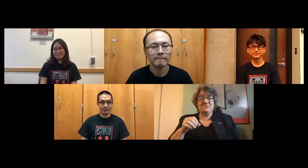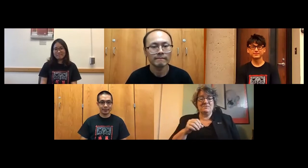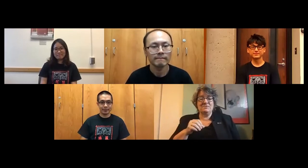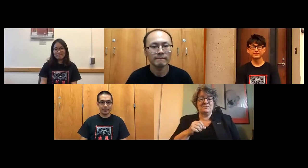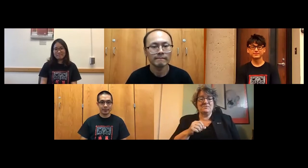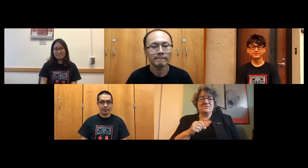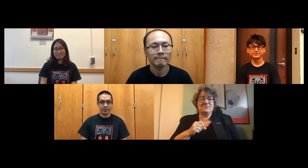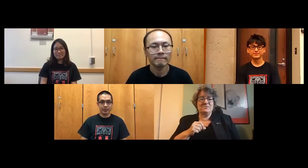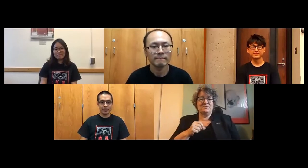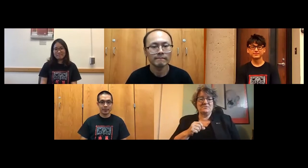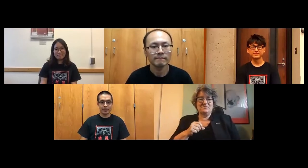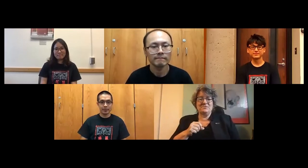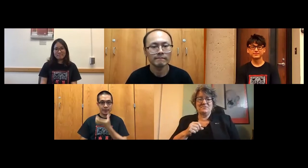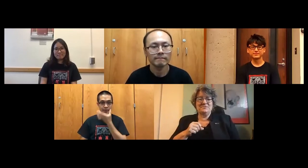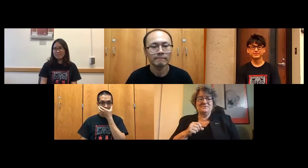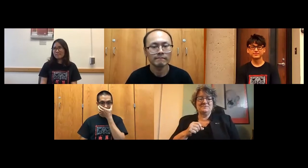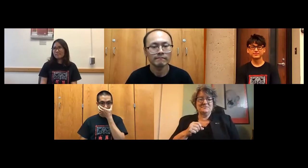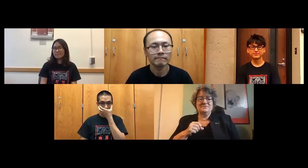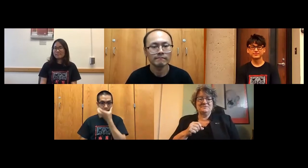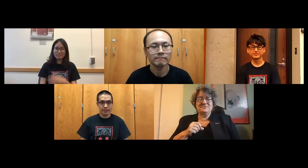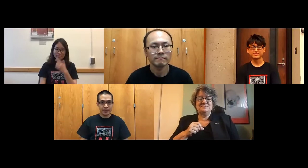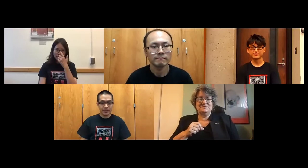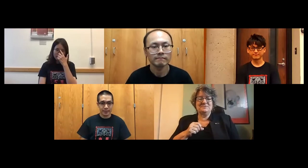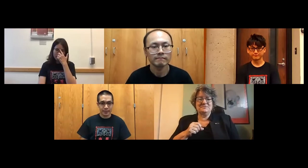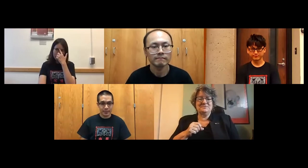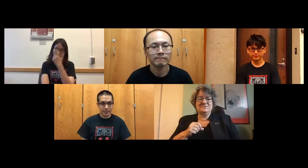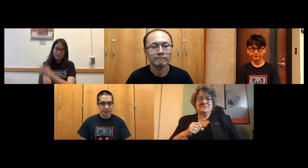our Chinese interpreters catch up. 1 minute.